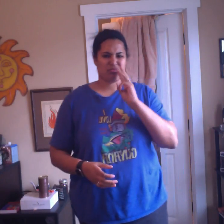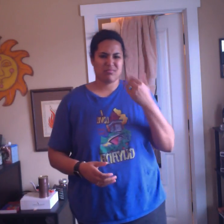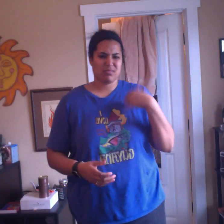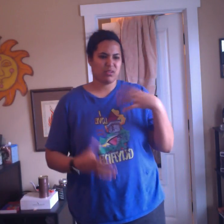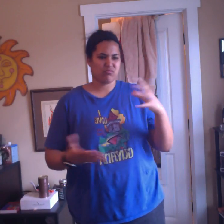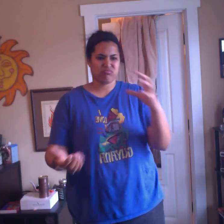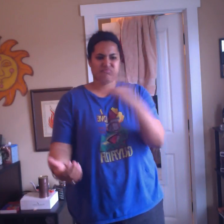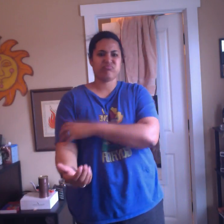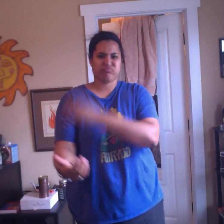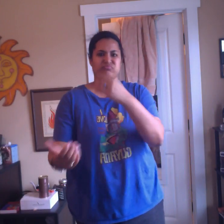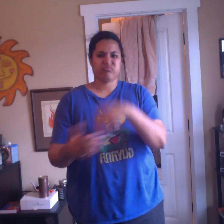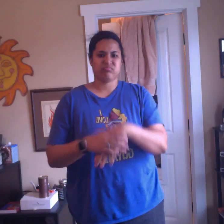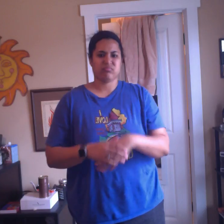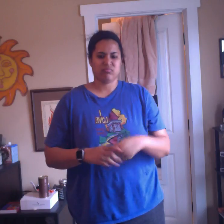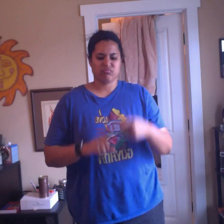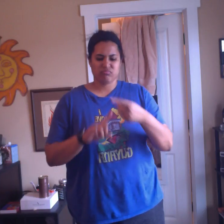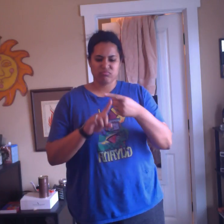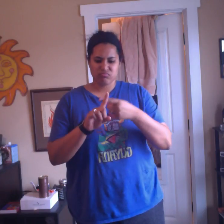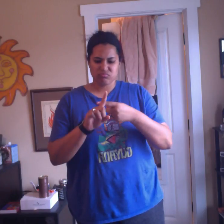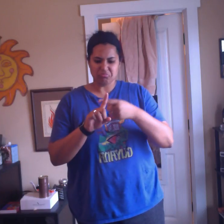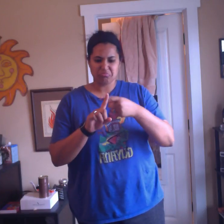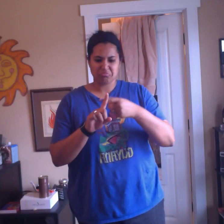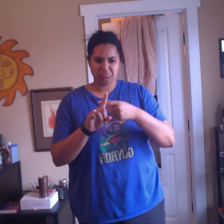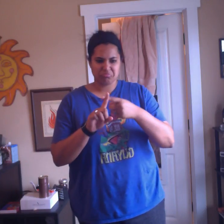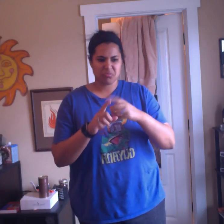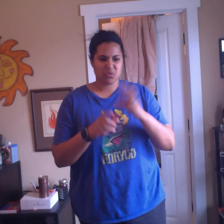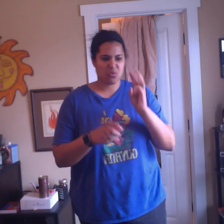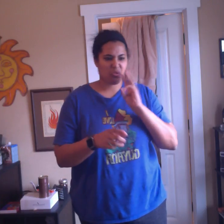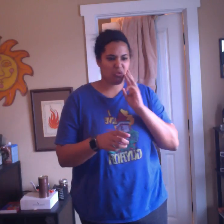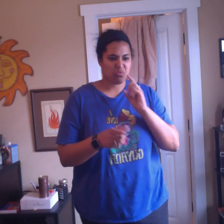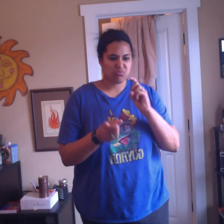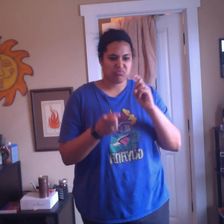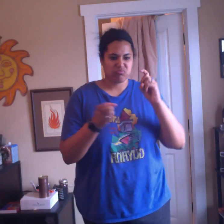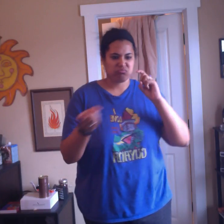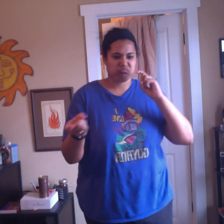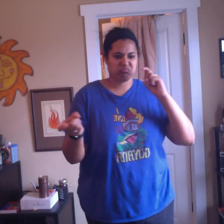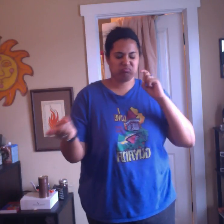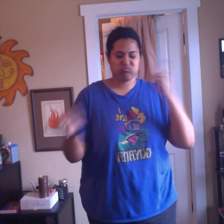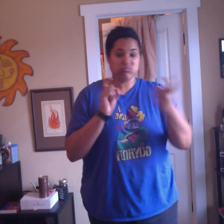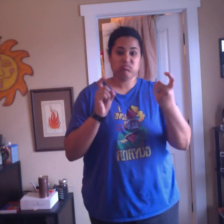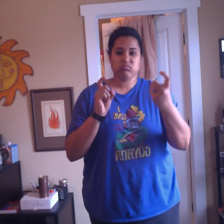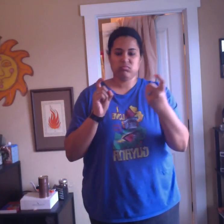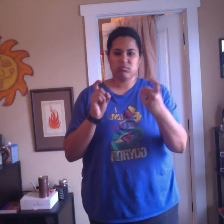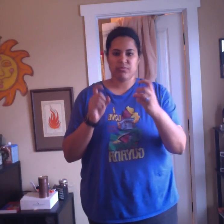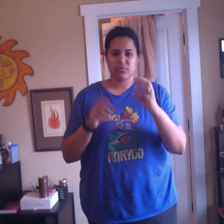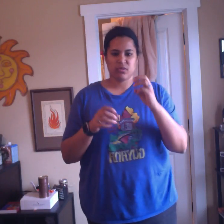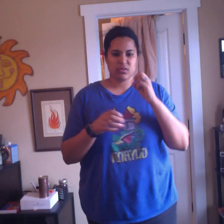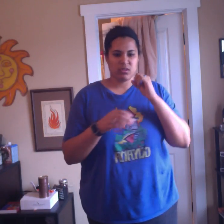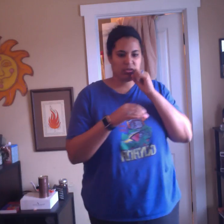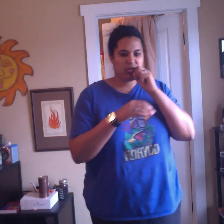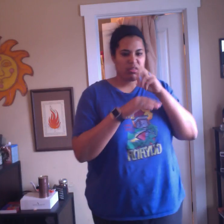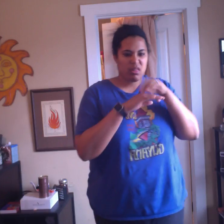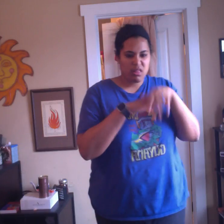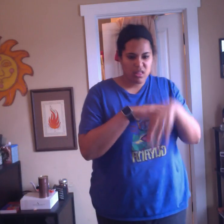a relatively small temperature range, water can change from liquid to either a solid, as ice, or a gas, as vapor, and then back